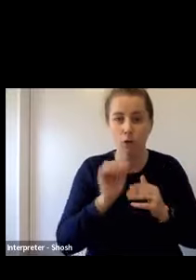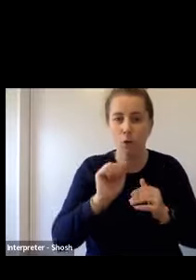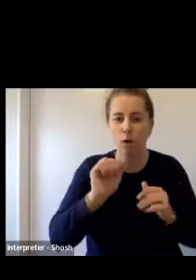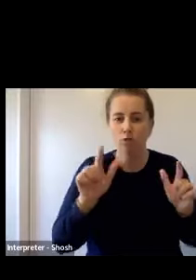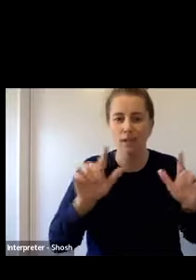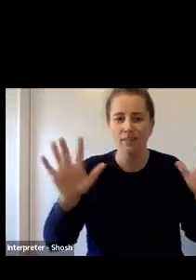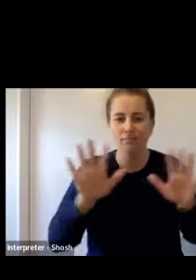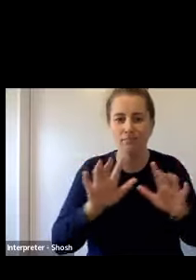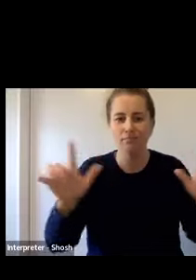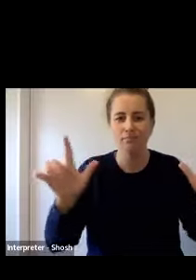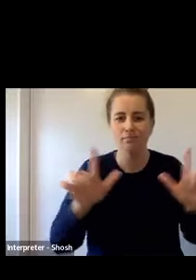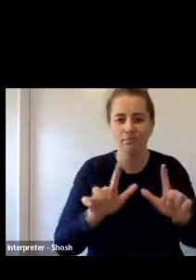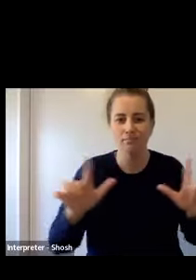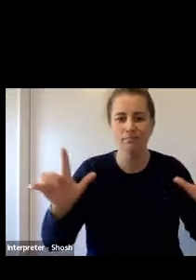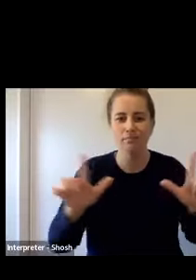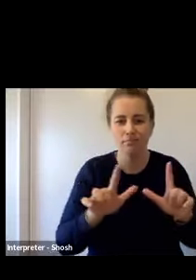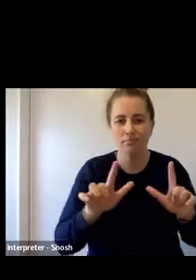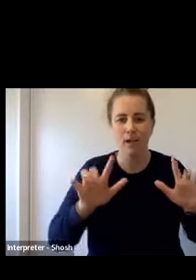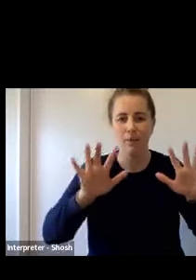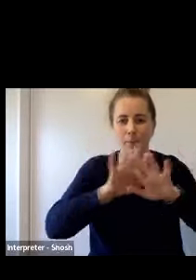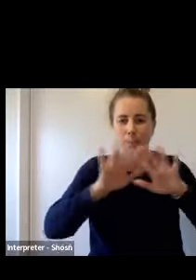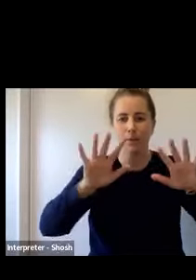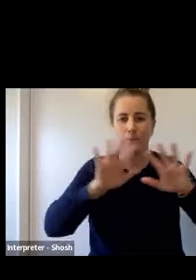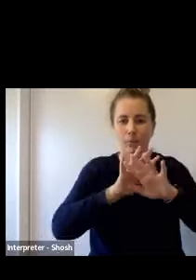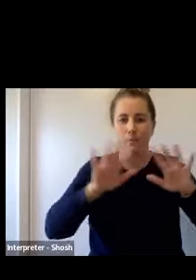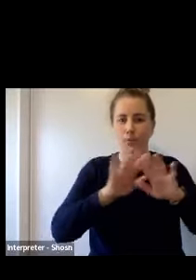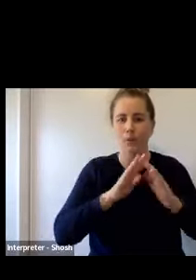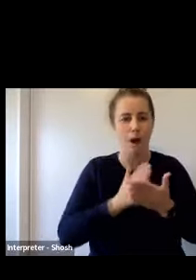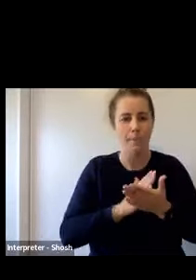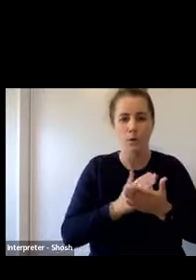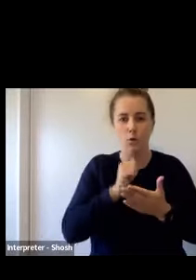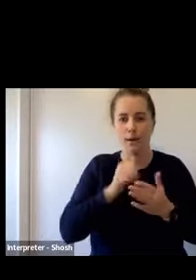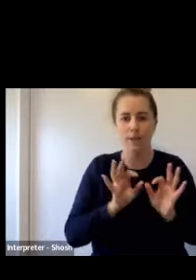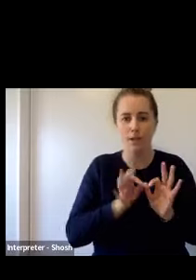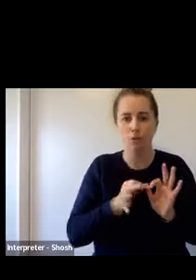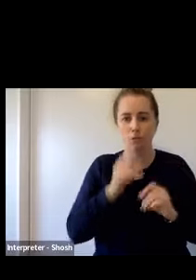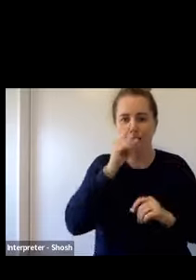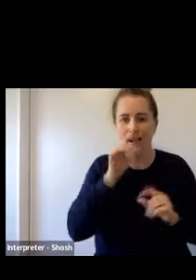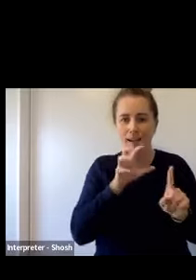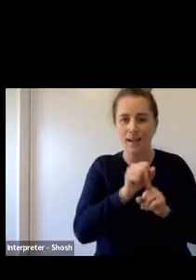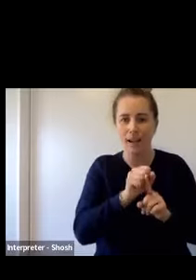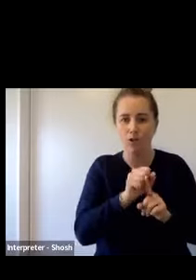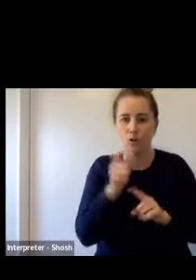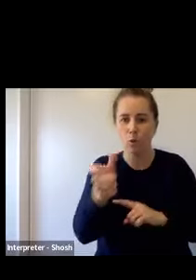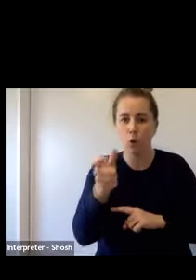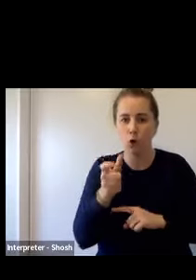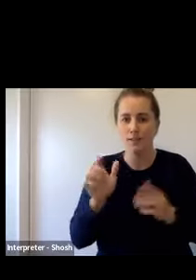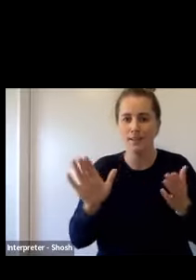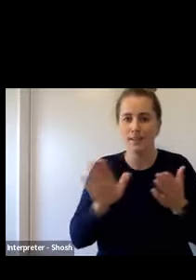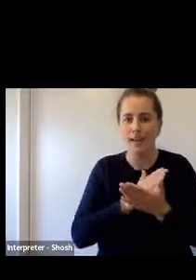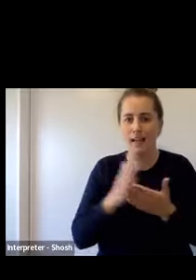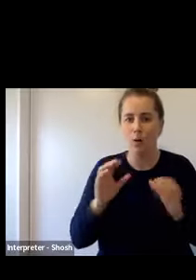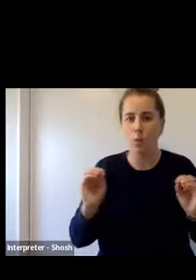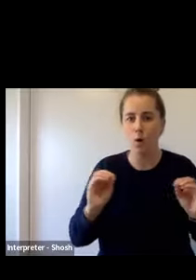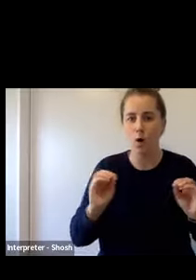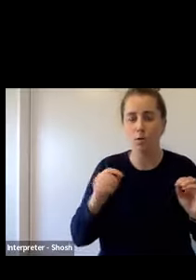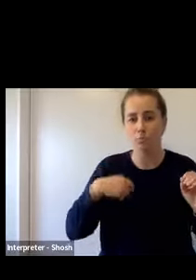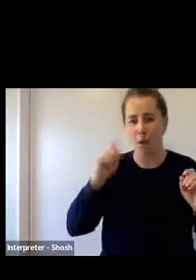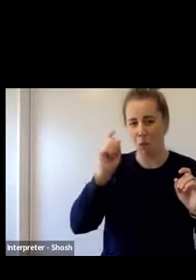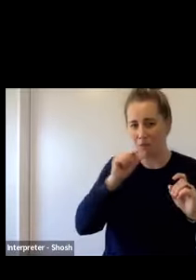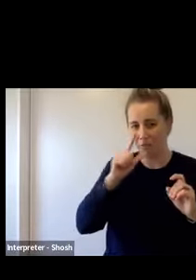keeps going in and out of focus, and I'm not sure whether our interpreter can catch your words. Okay, sorry. I'm just wondering if